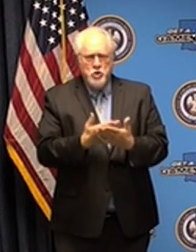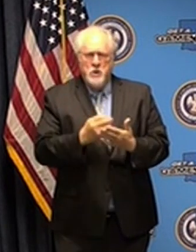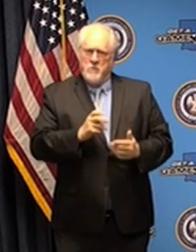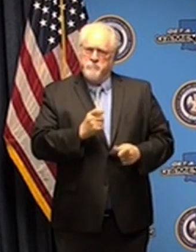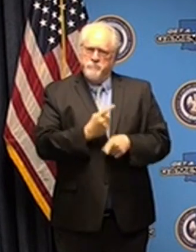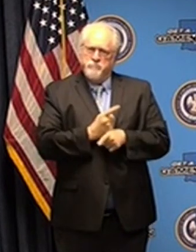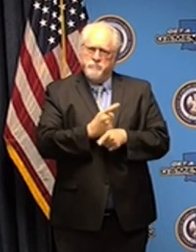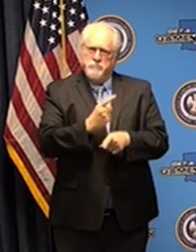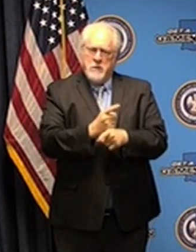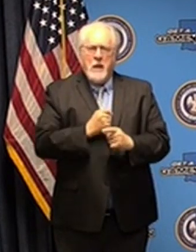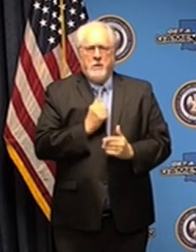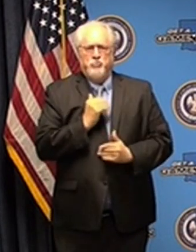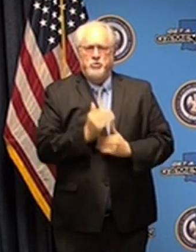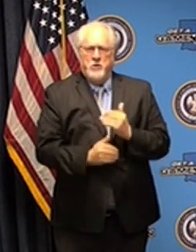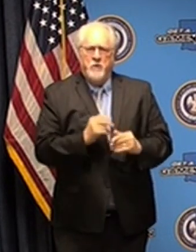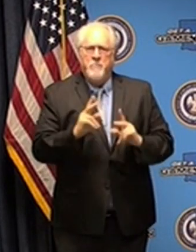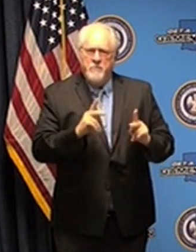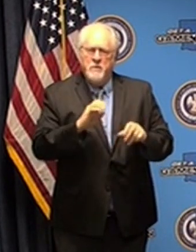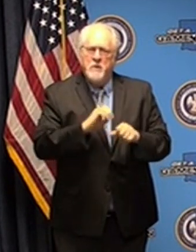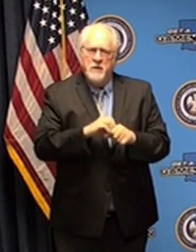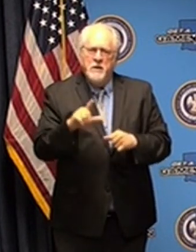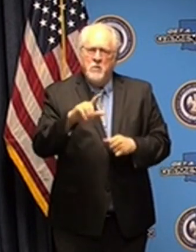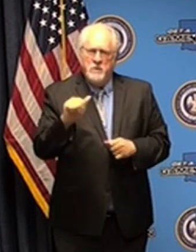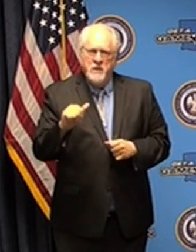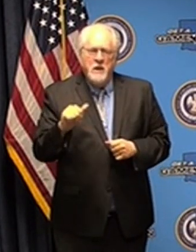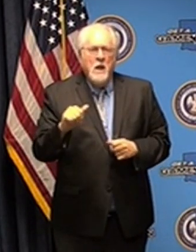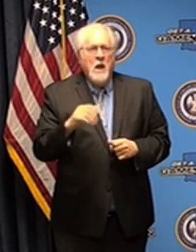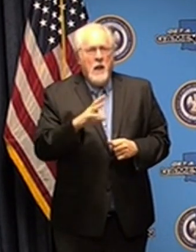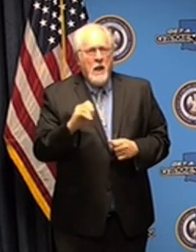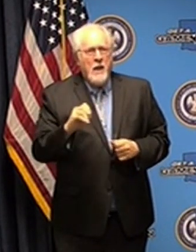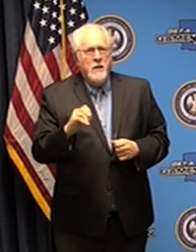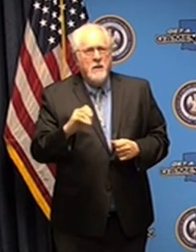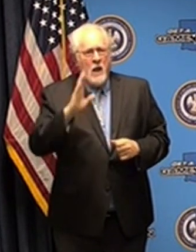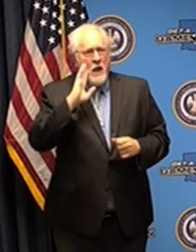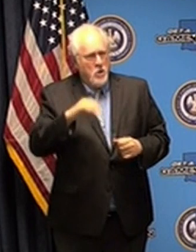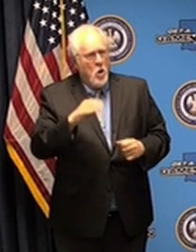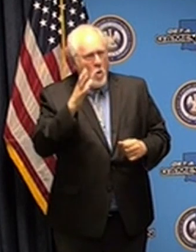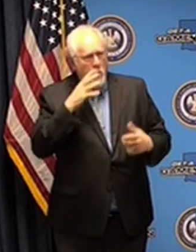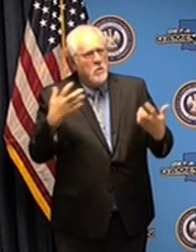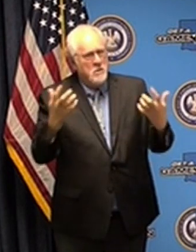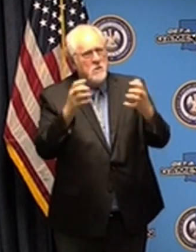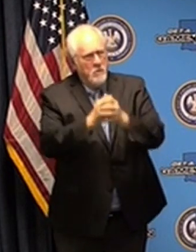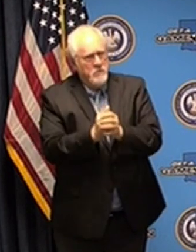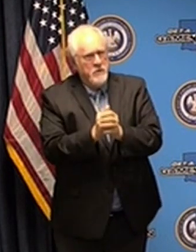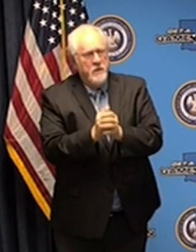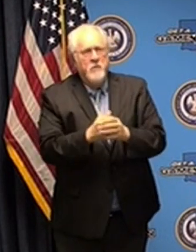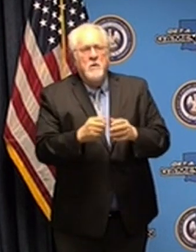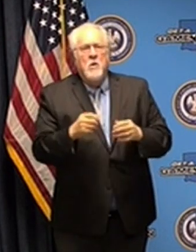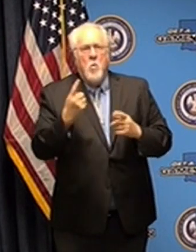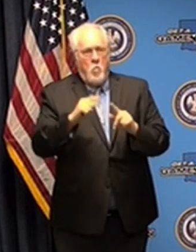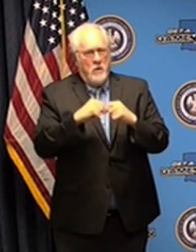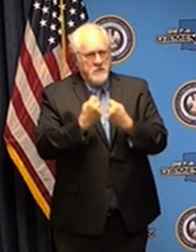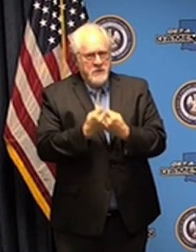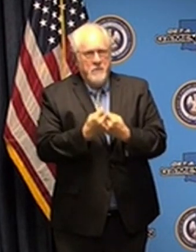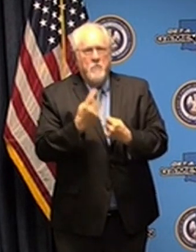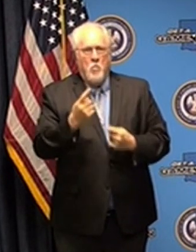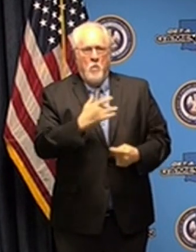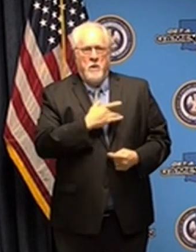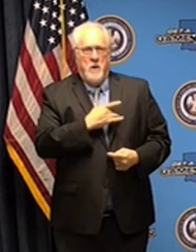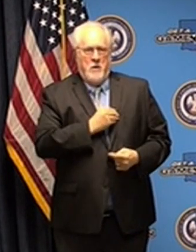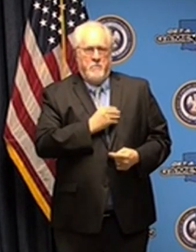and decency and the generosity of the people of our great state. And so I know that we're going to come together, again, one team,